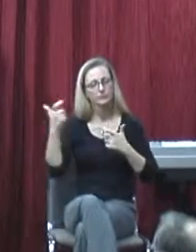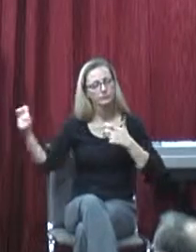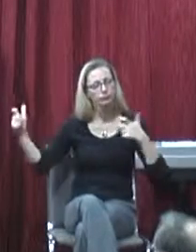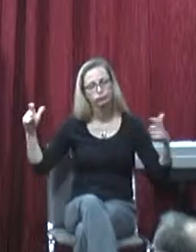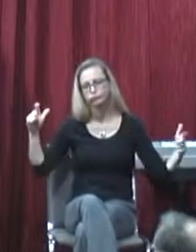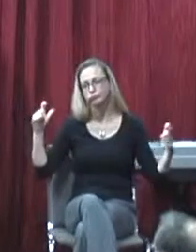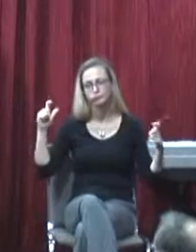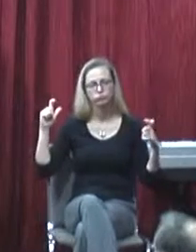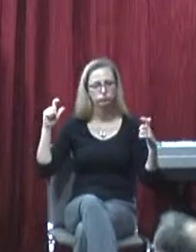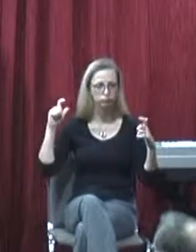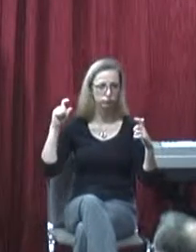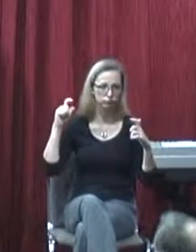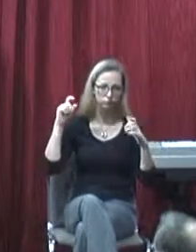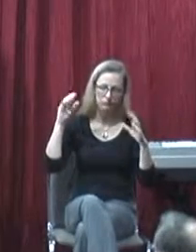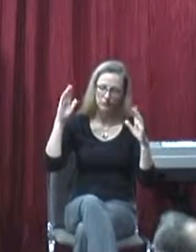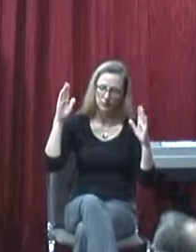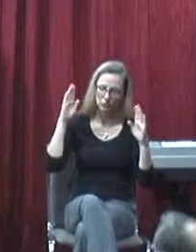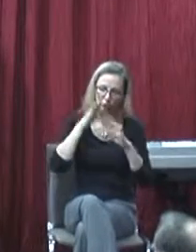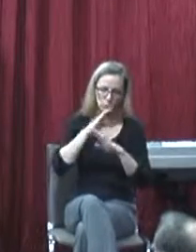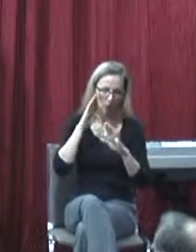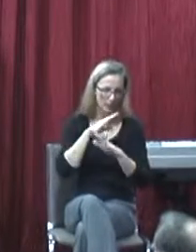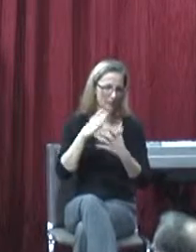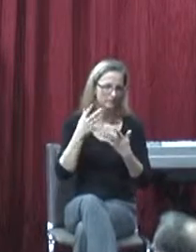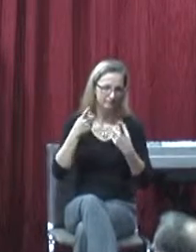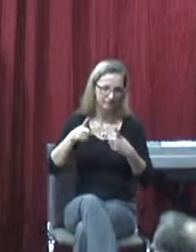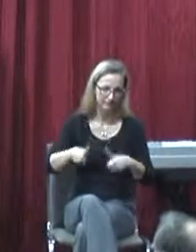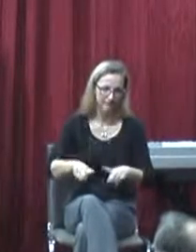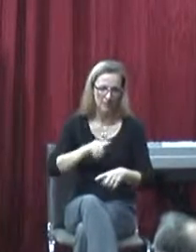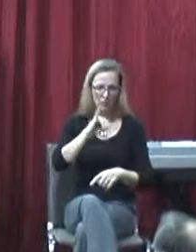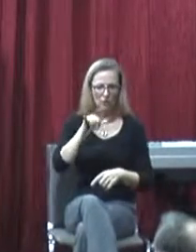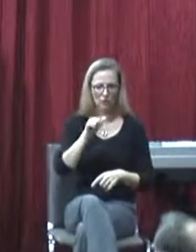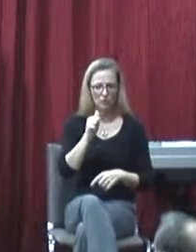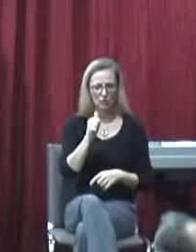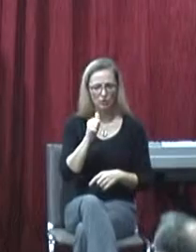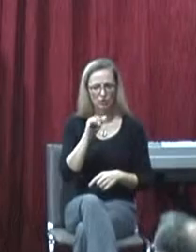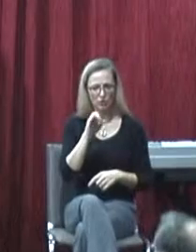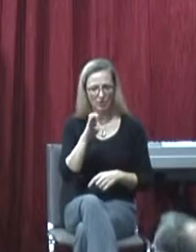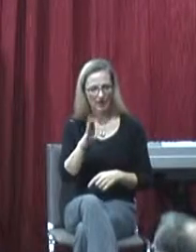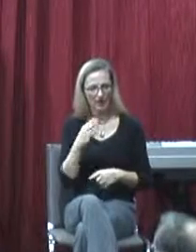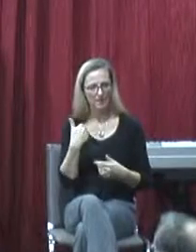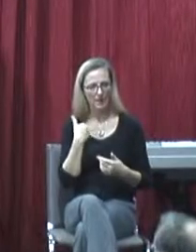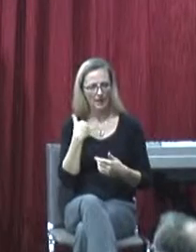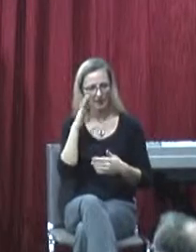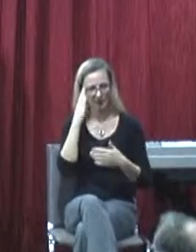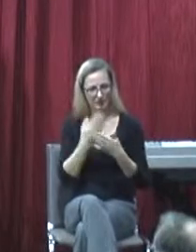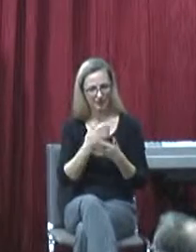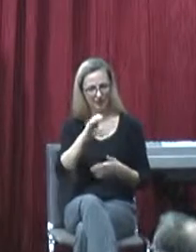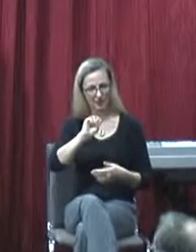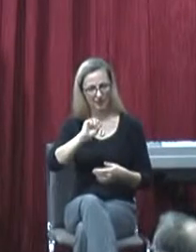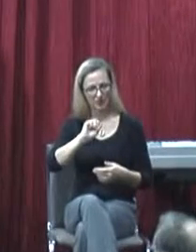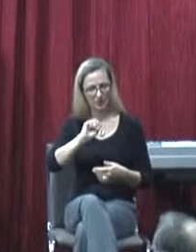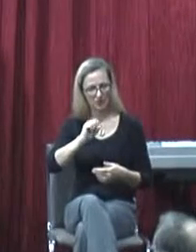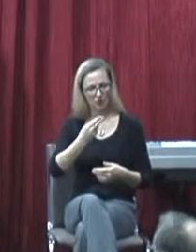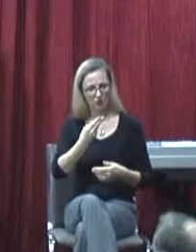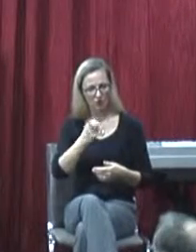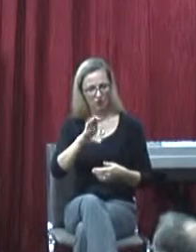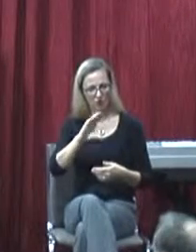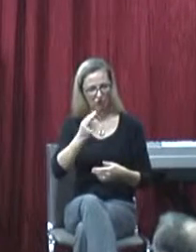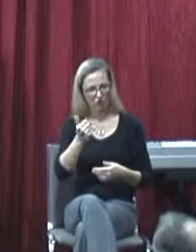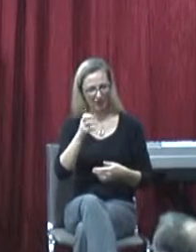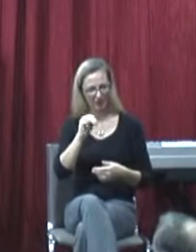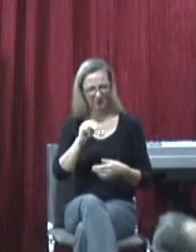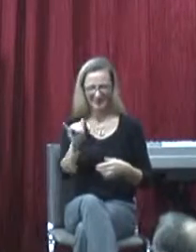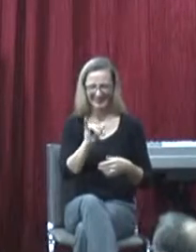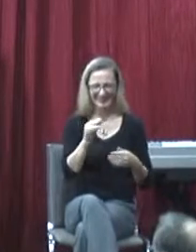to Jacob. Hamor had a son named Shechem. And it's a little bit confusing when you read it because the son's name is the same as the city. They're both